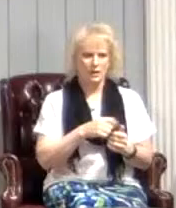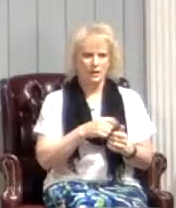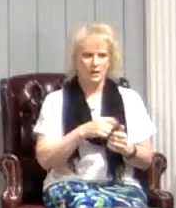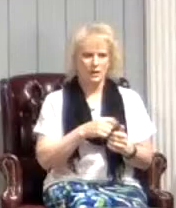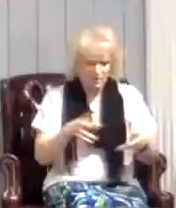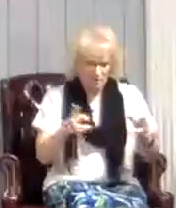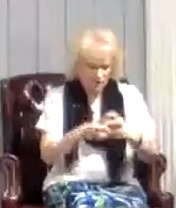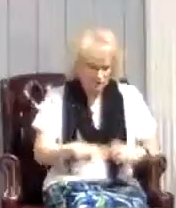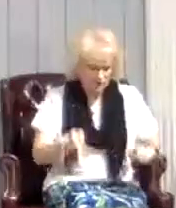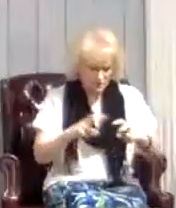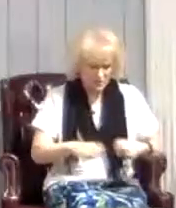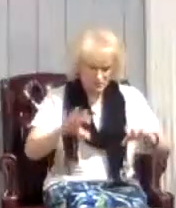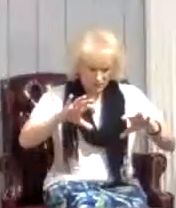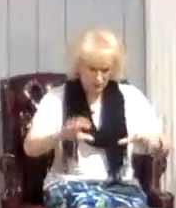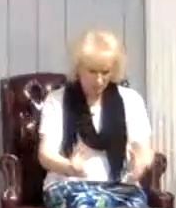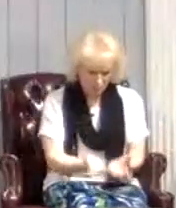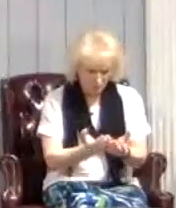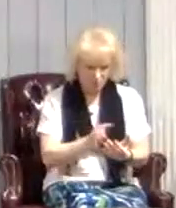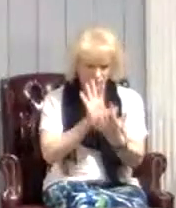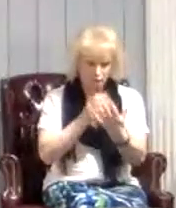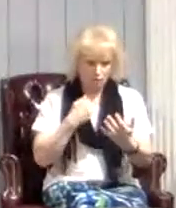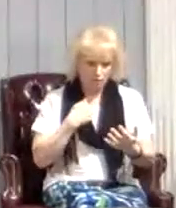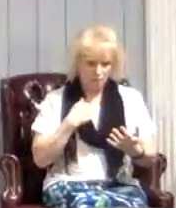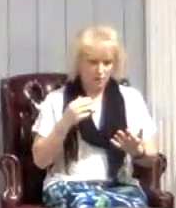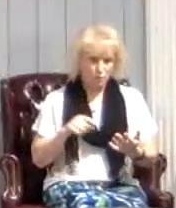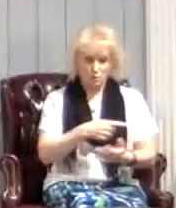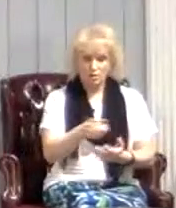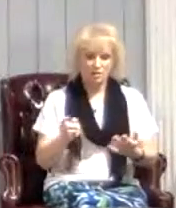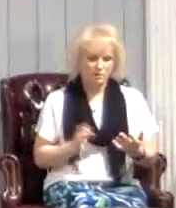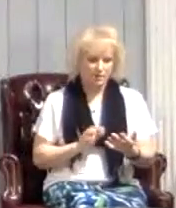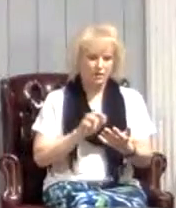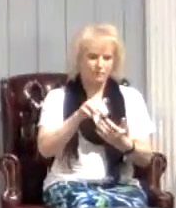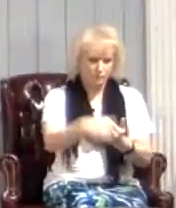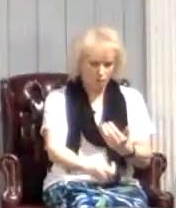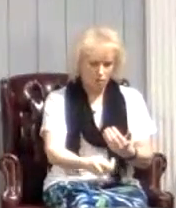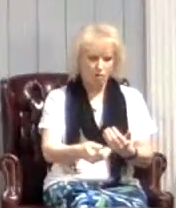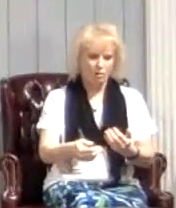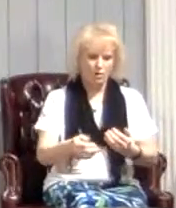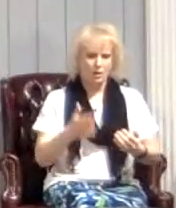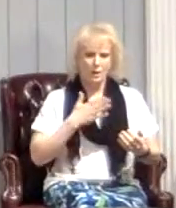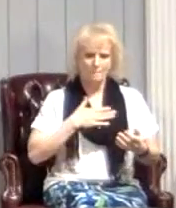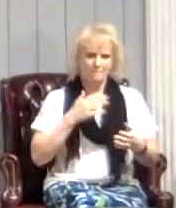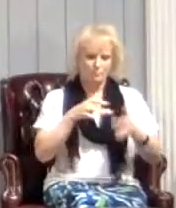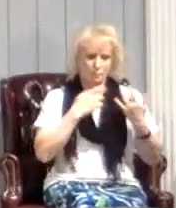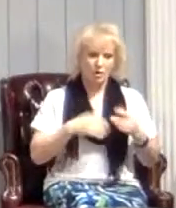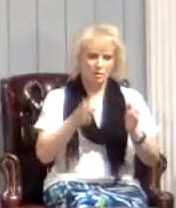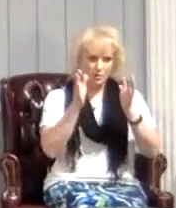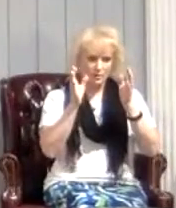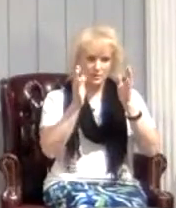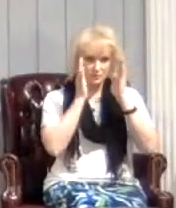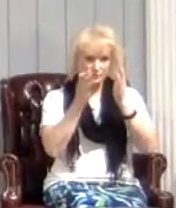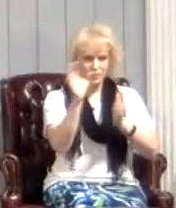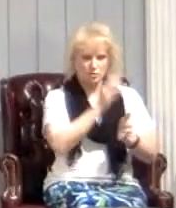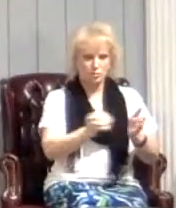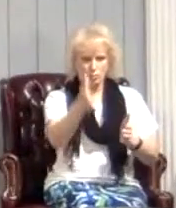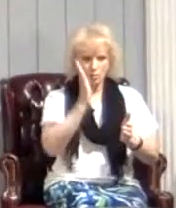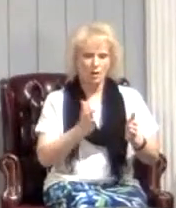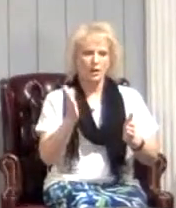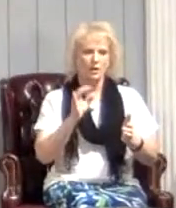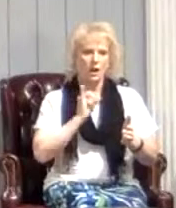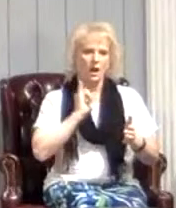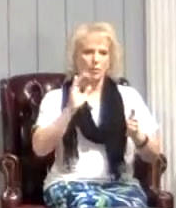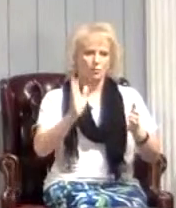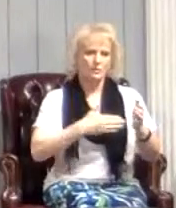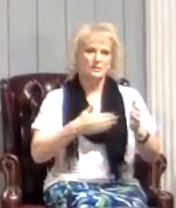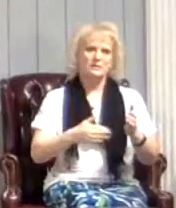pit before me, into the midst whereof they are falling themselves, Selah. My heart is fixed, O God. My heart is fixed. I will sing